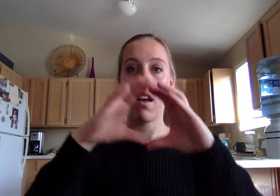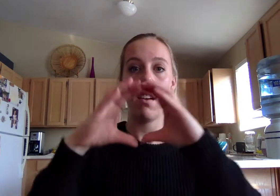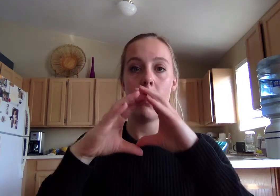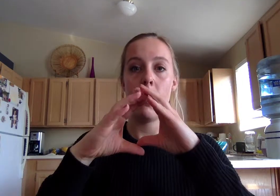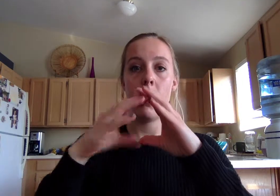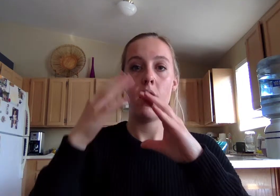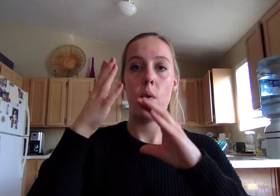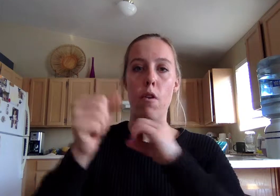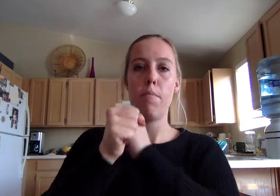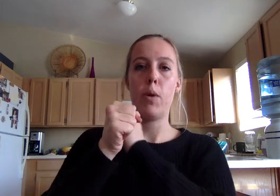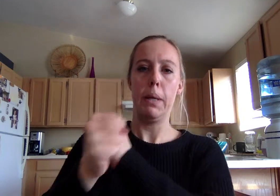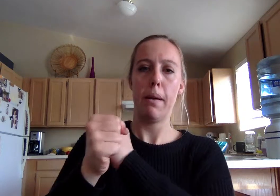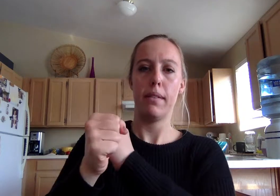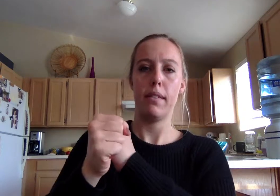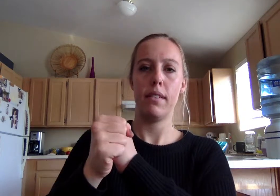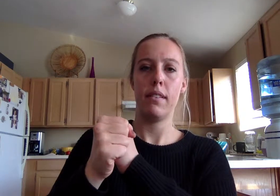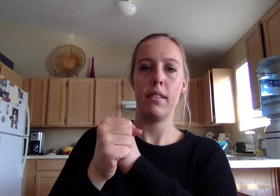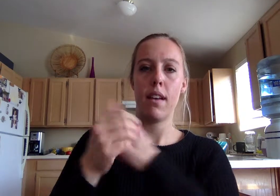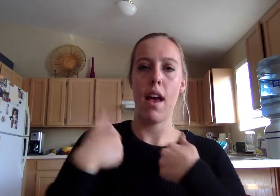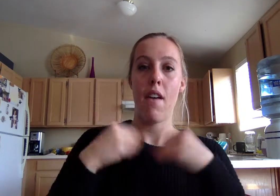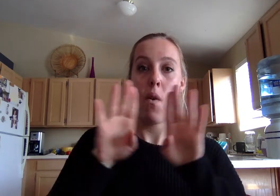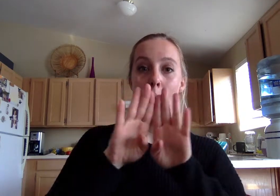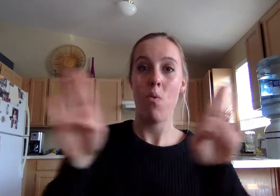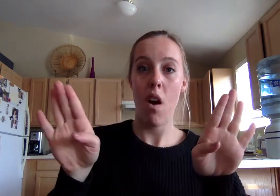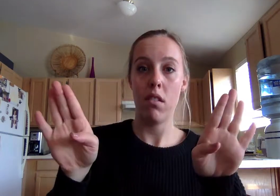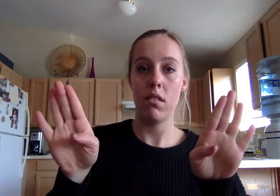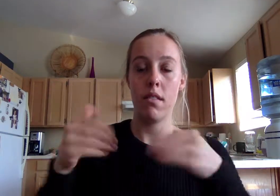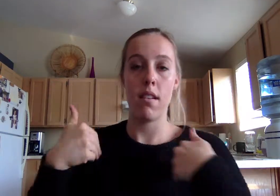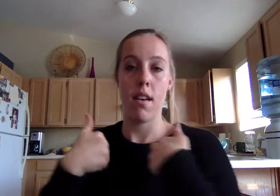cell. Animal cells never have a cell wall.